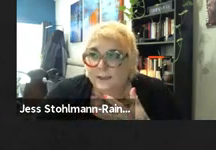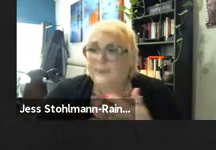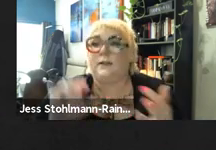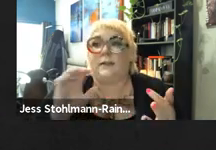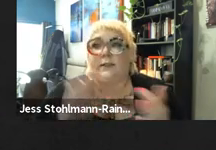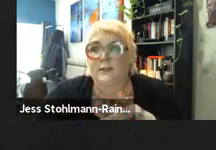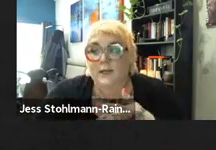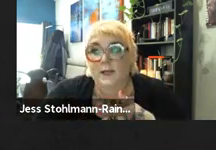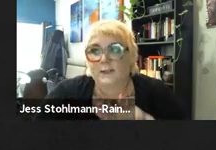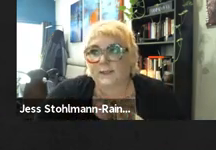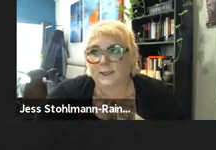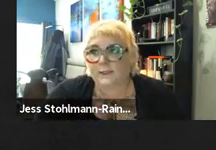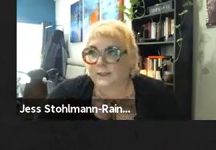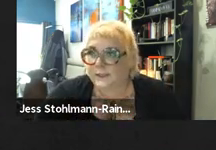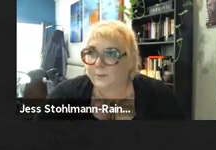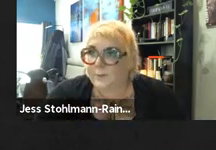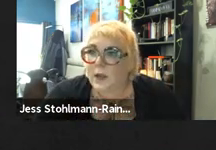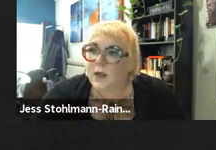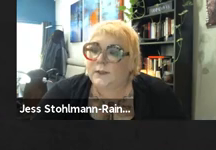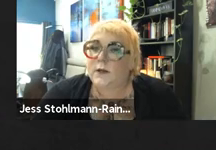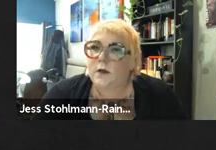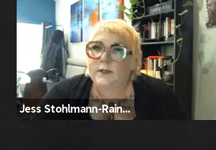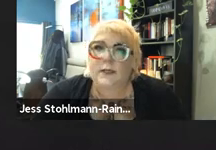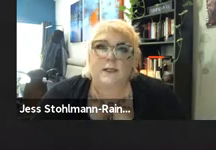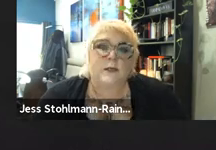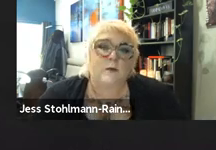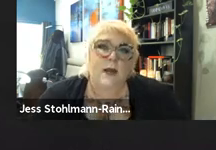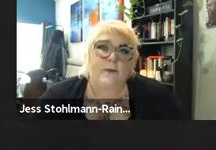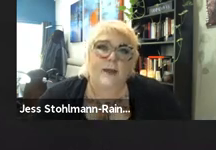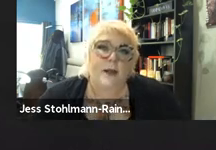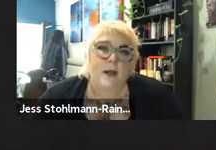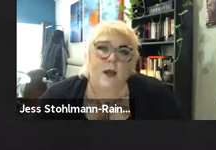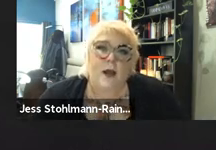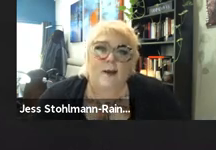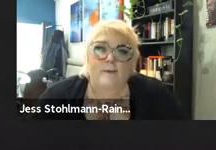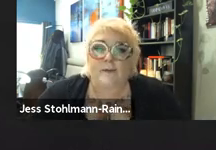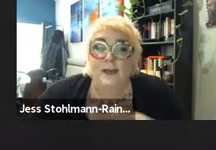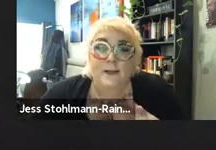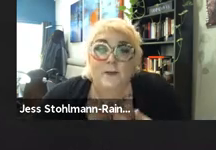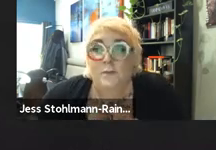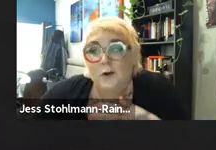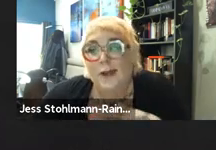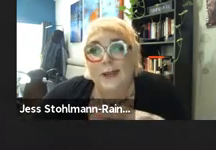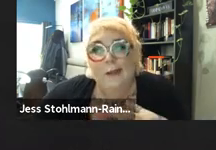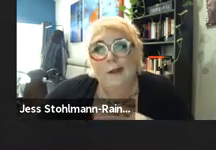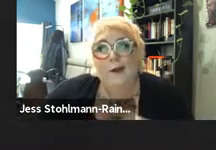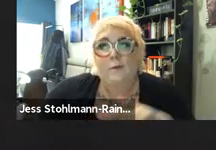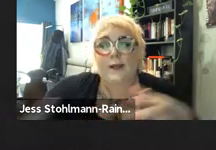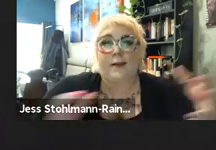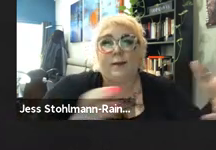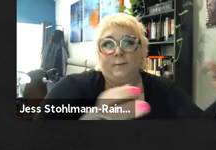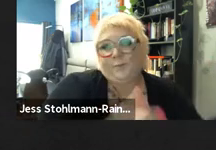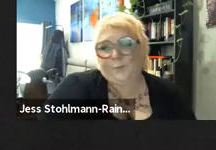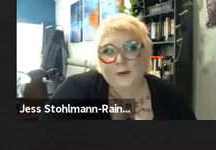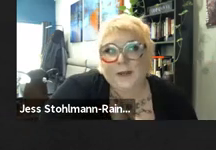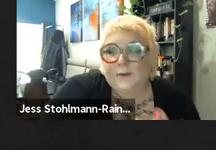the existing legislation and the existing system so the conversations that we're having um tend to look more like how do